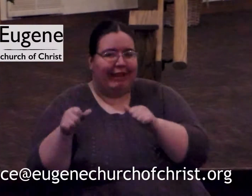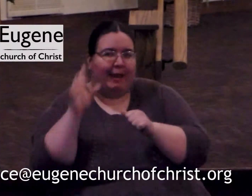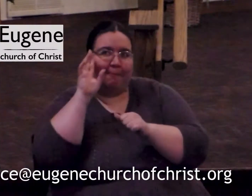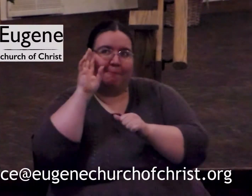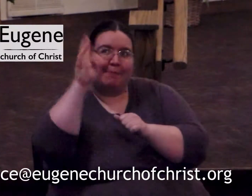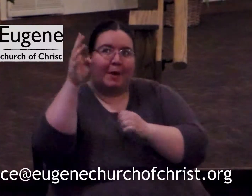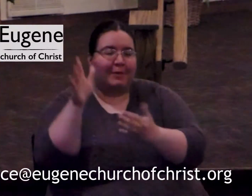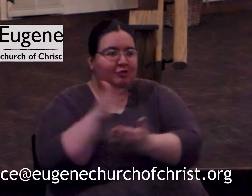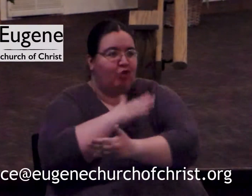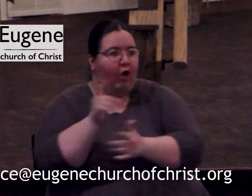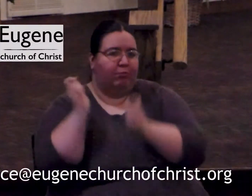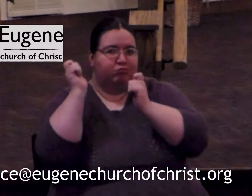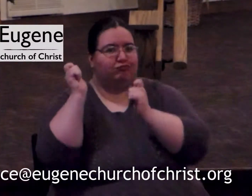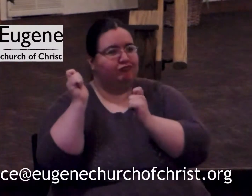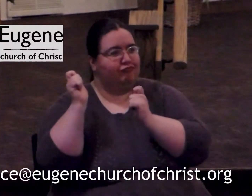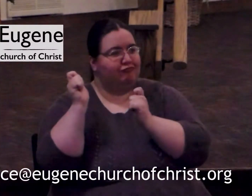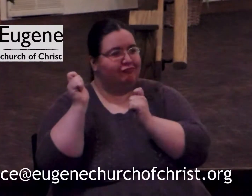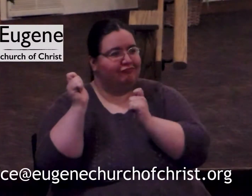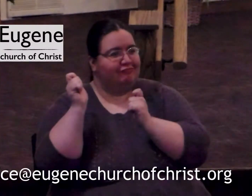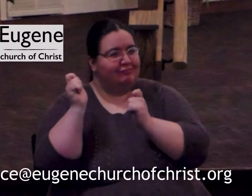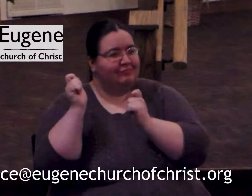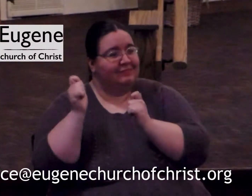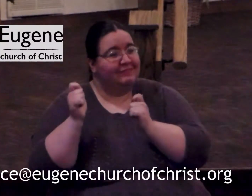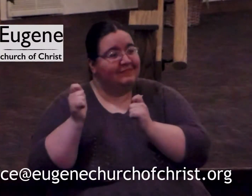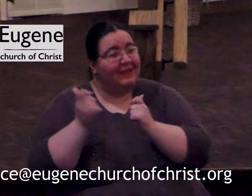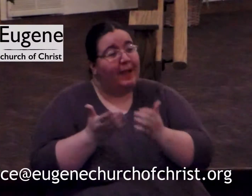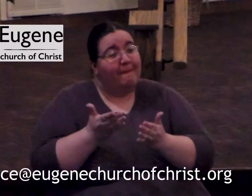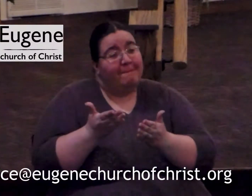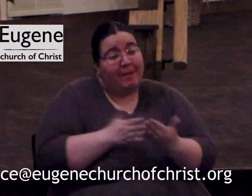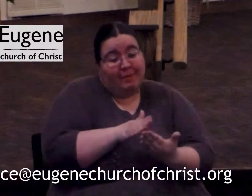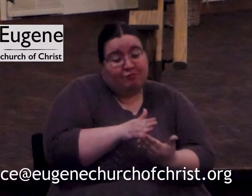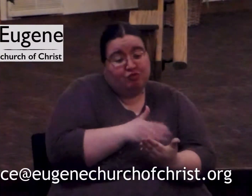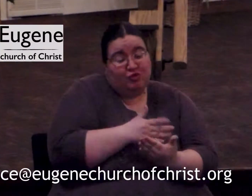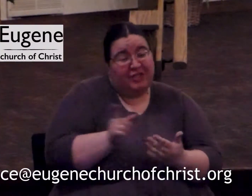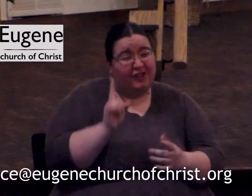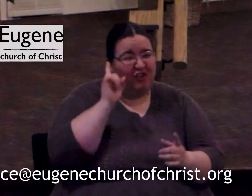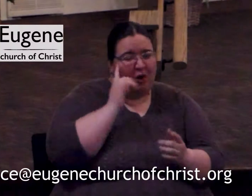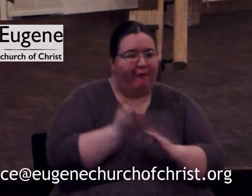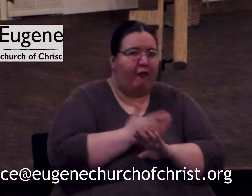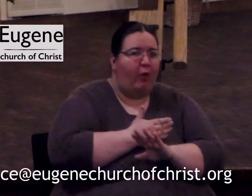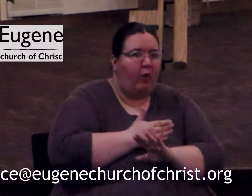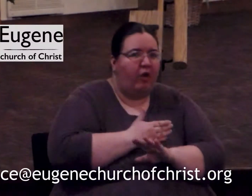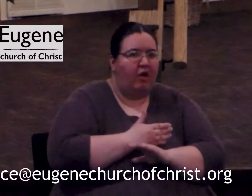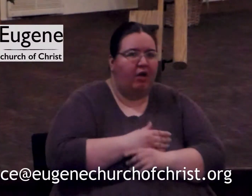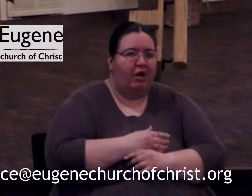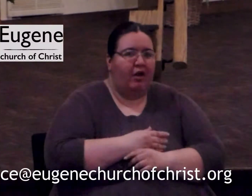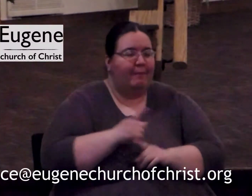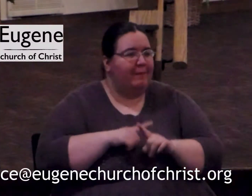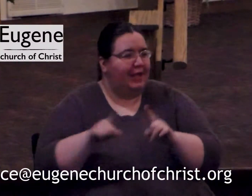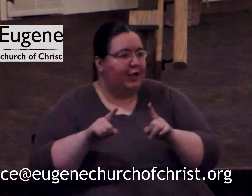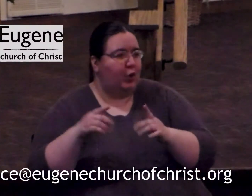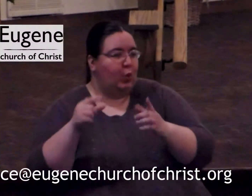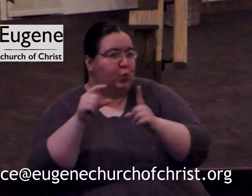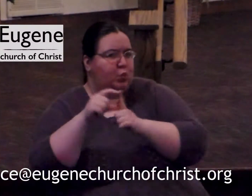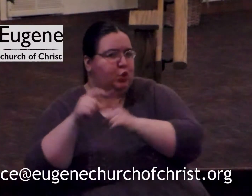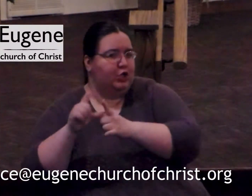Now, a lot of times it'll be a tune you may have heard before, and she'll get about 3 words in, and you will think to yourself, that's not the words to that song. And she will